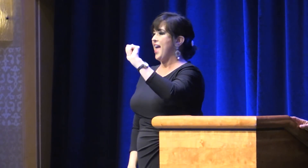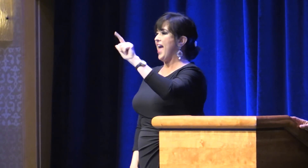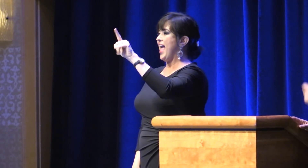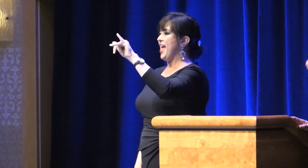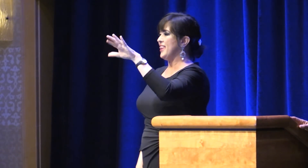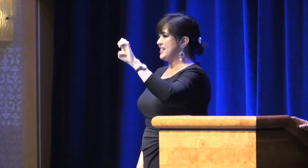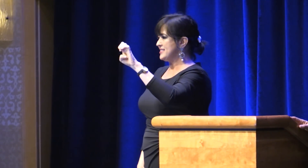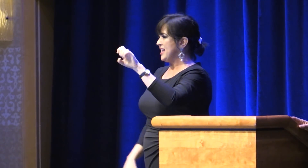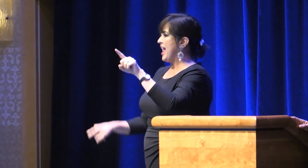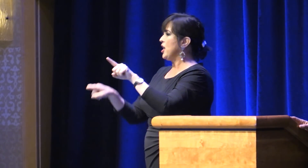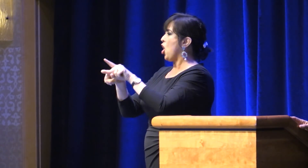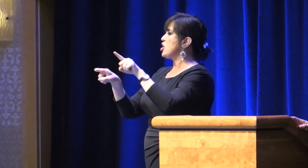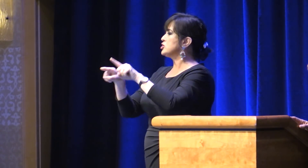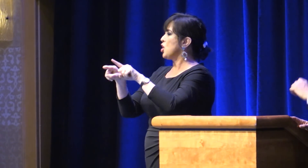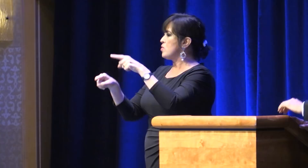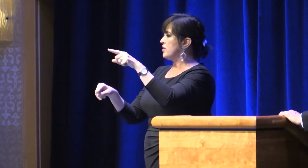Hearing Alliance.